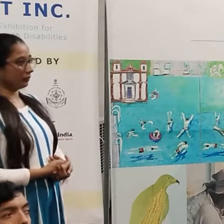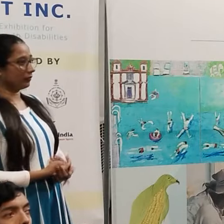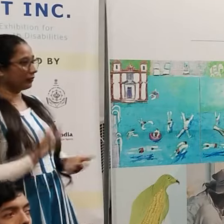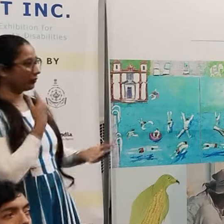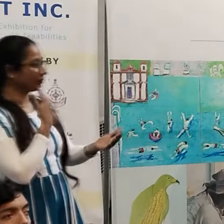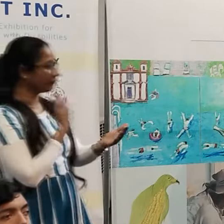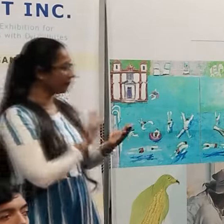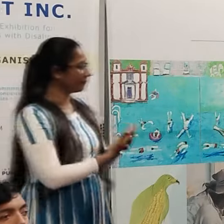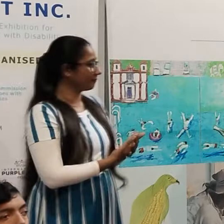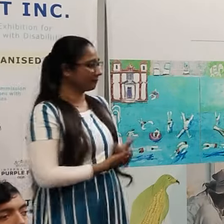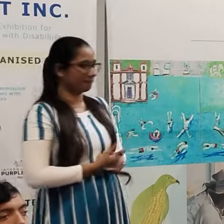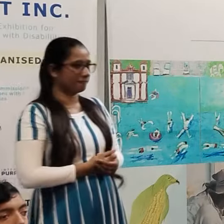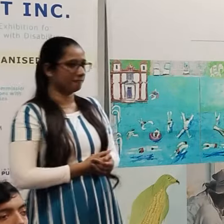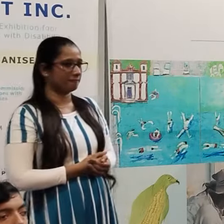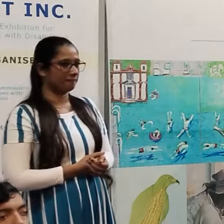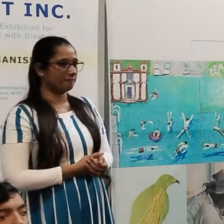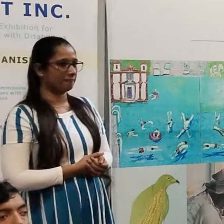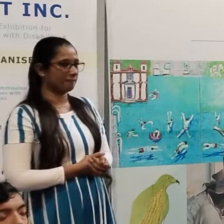Thank you.